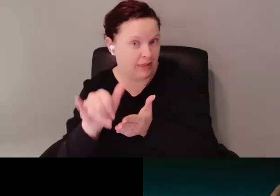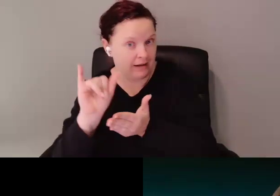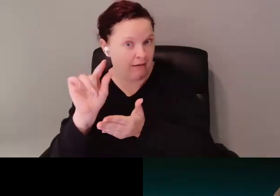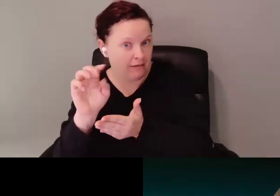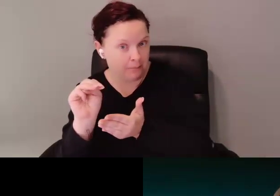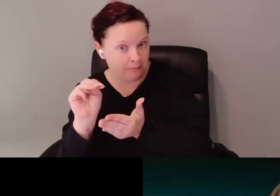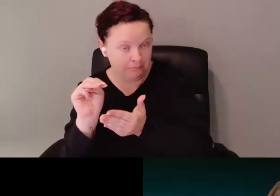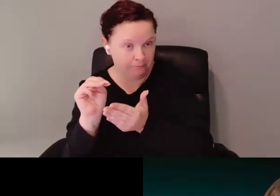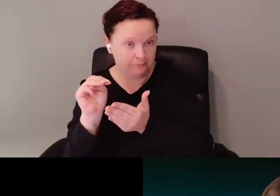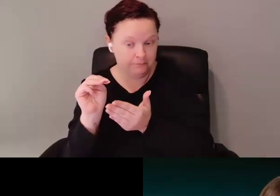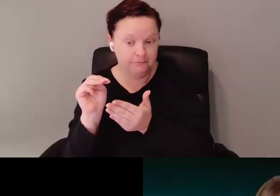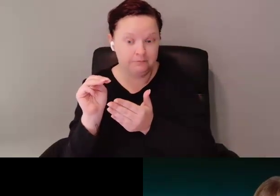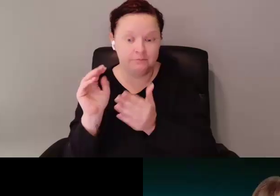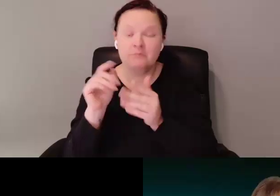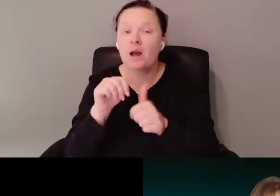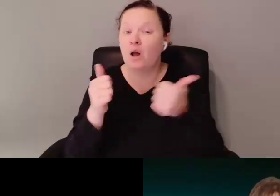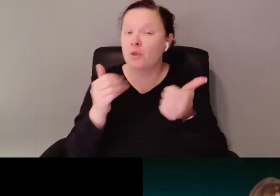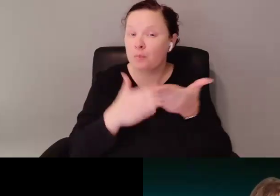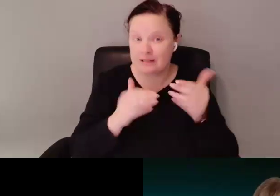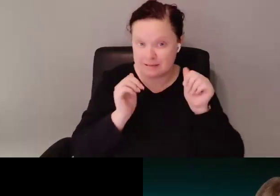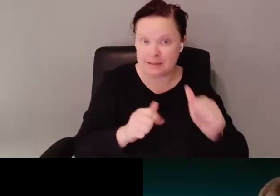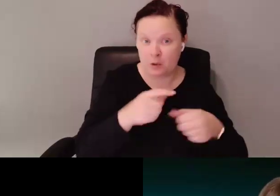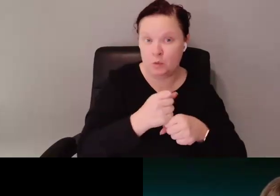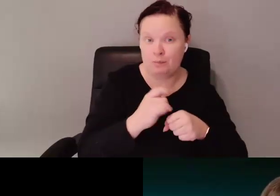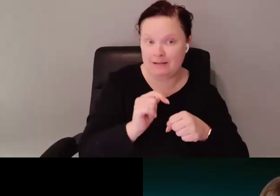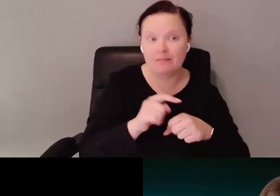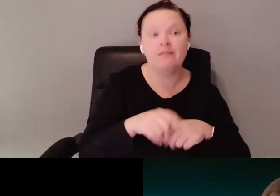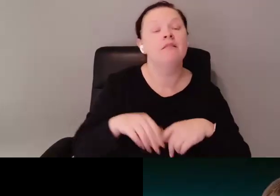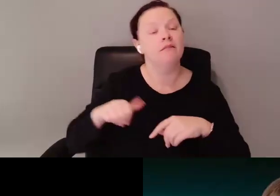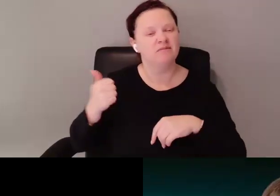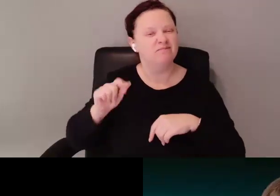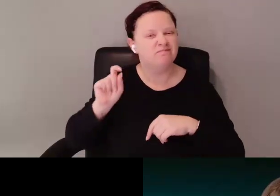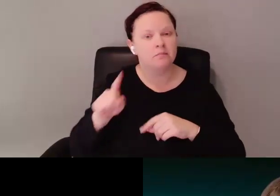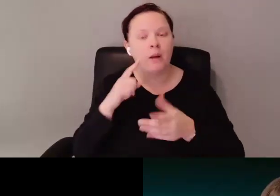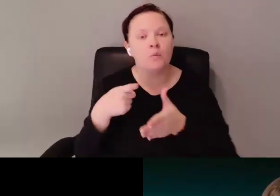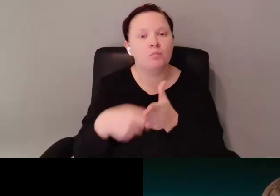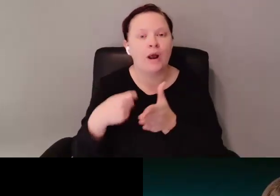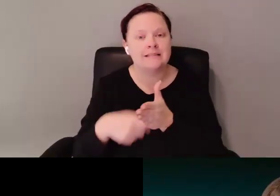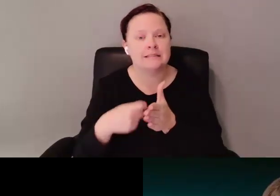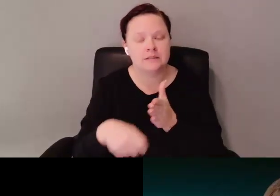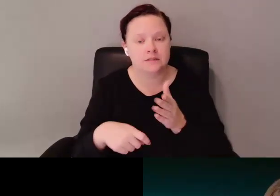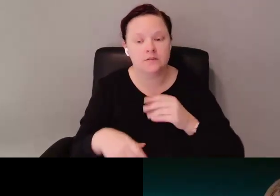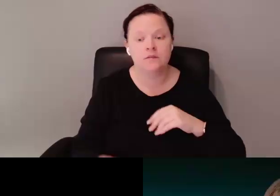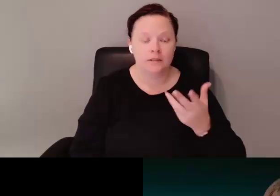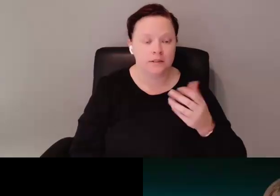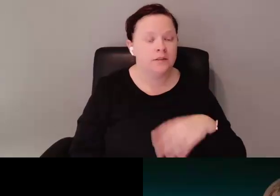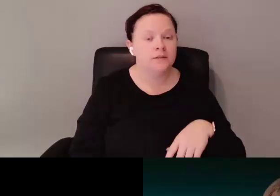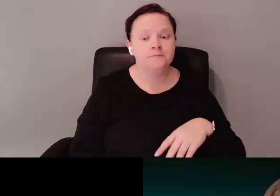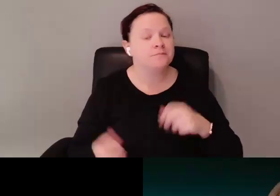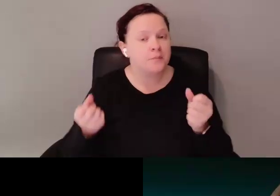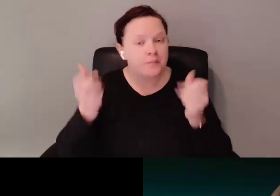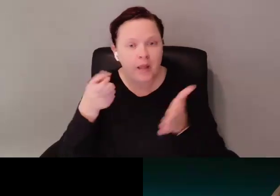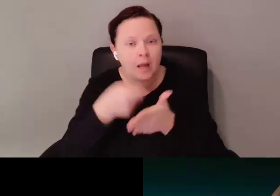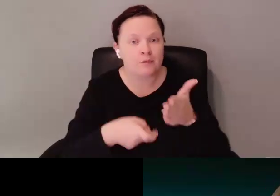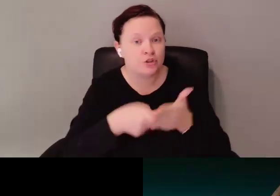you make it though? Also, the other Mhm. piece of this, and there was another question about this, is the pricing factor. You know, how much does it cost